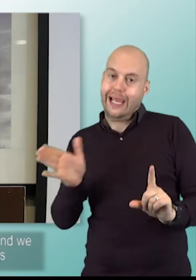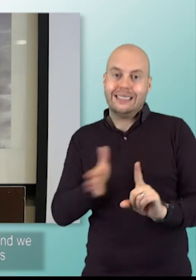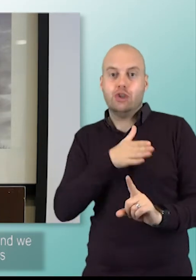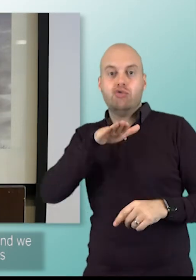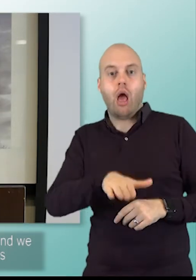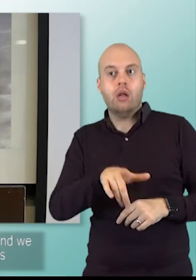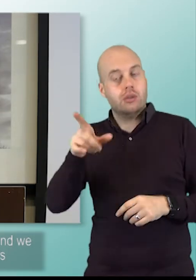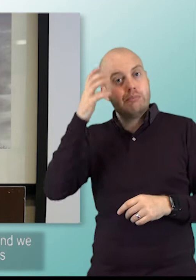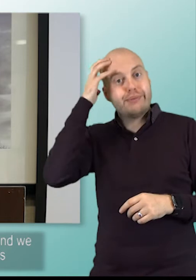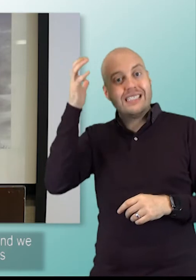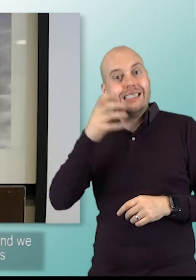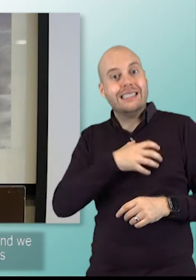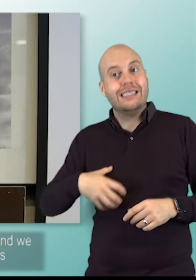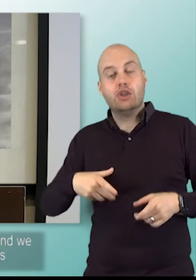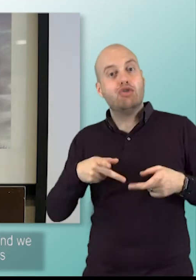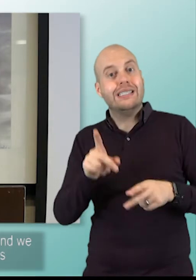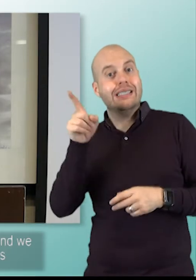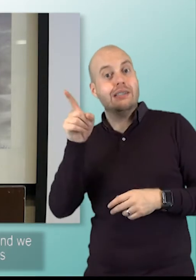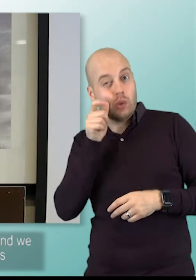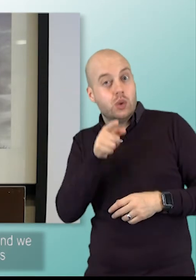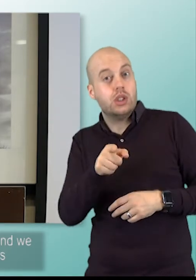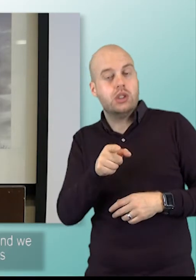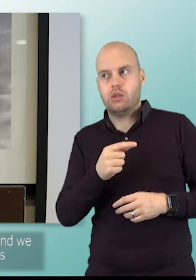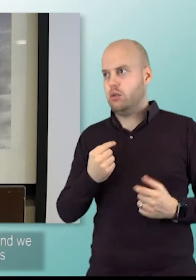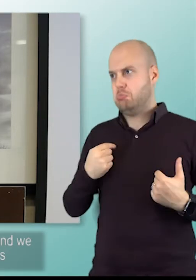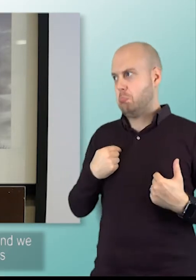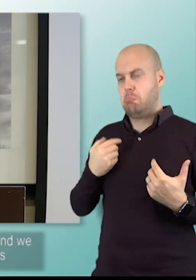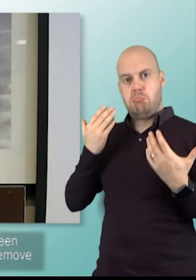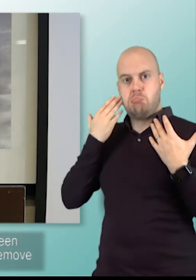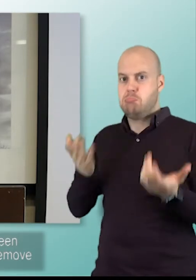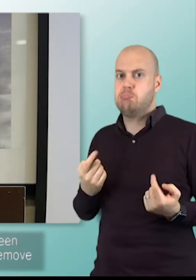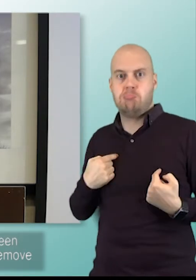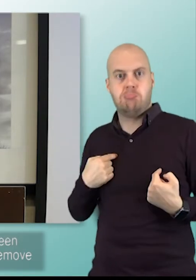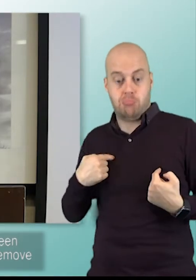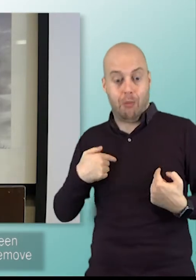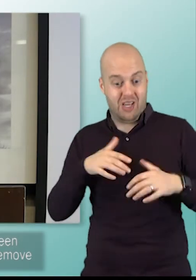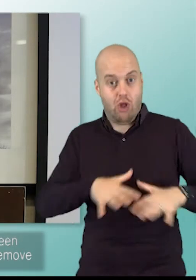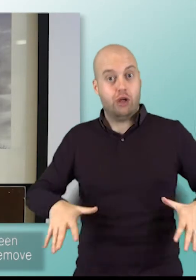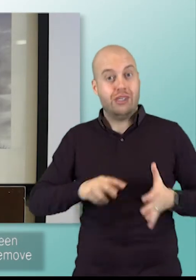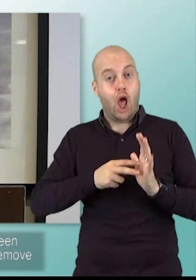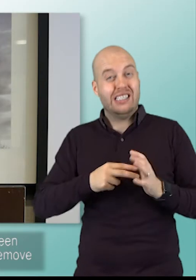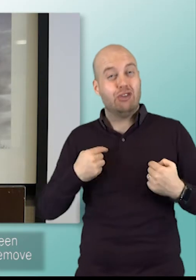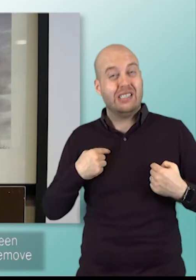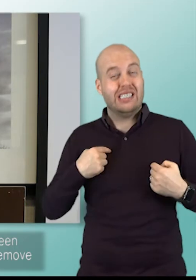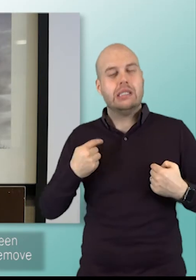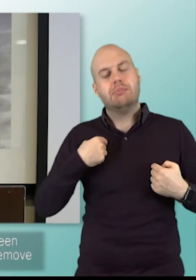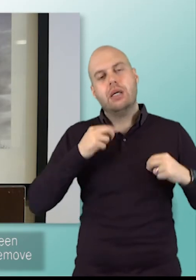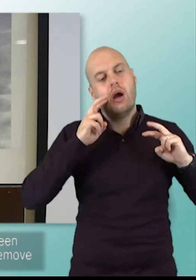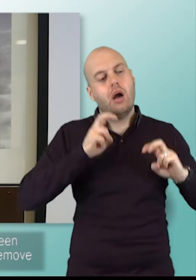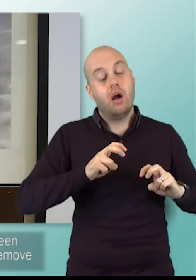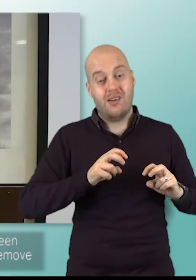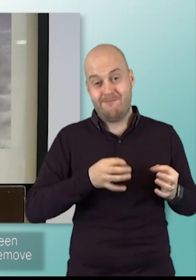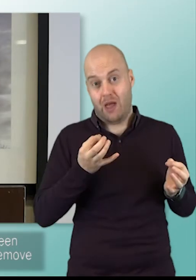on Prince's Street? And we said, oh, no, didn't know that. We're a children's organisation. We discover that Jude has actually been